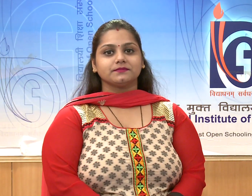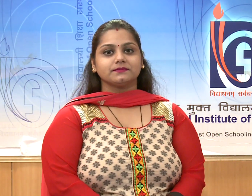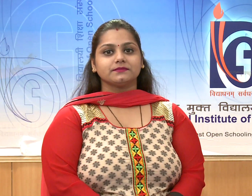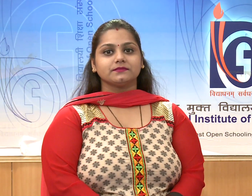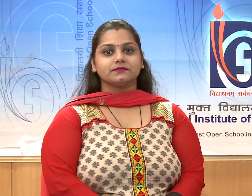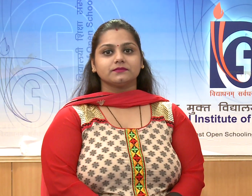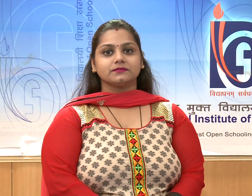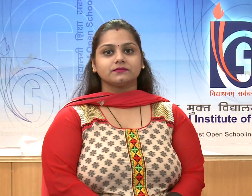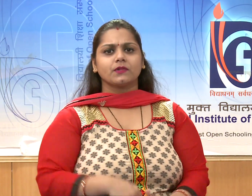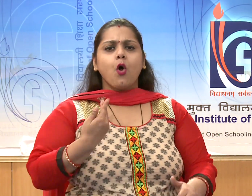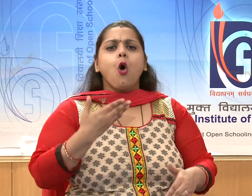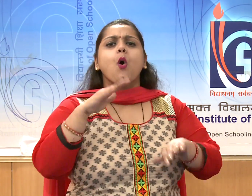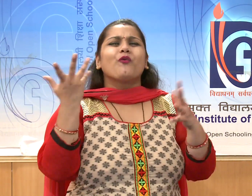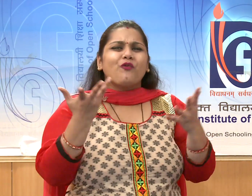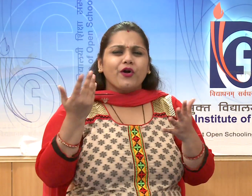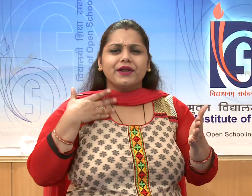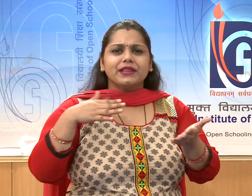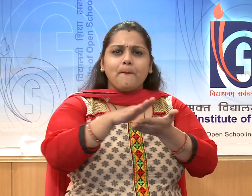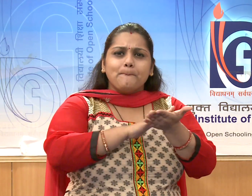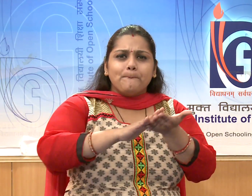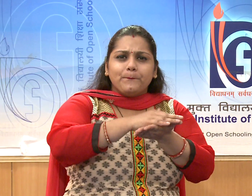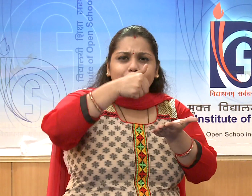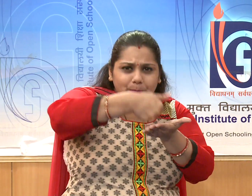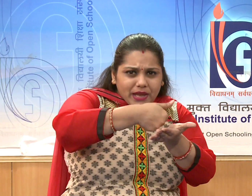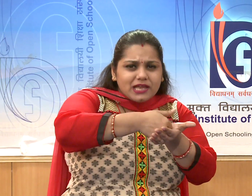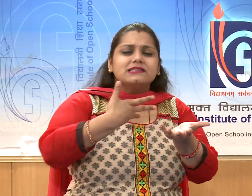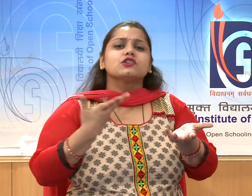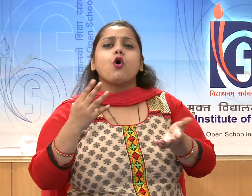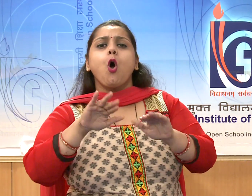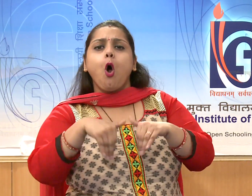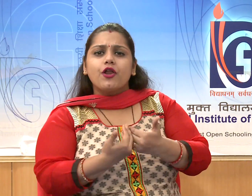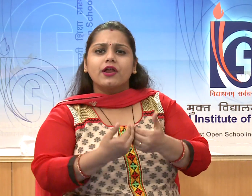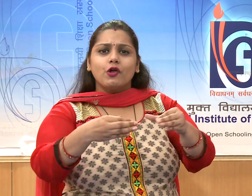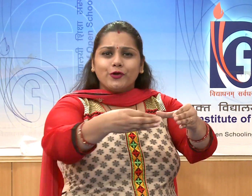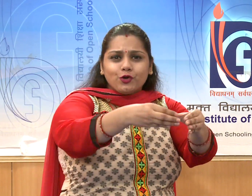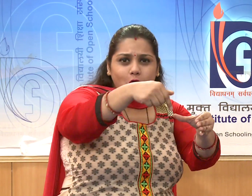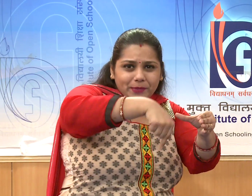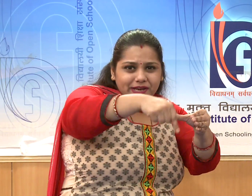which was based on the notion of a community of equals.